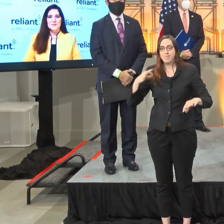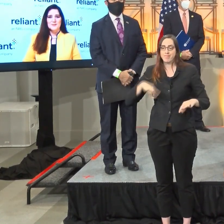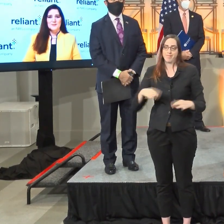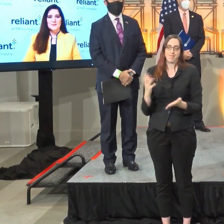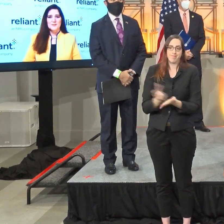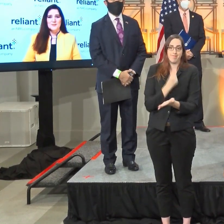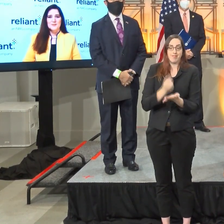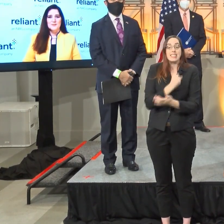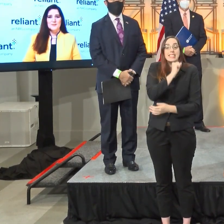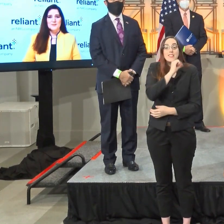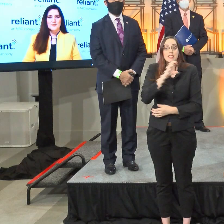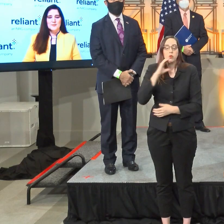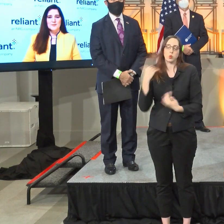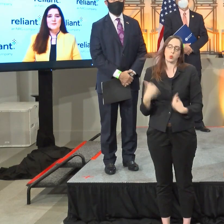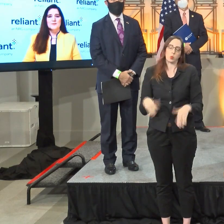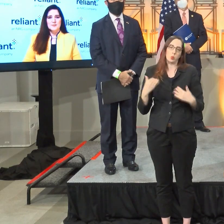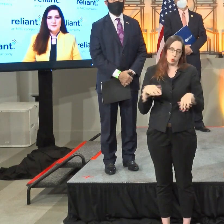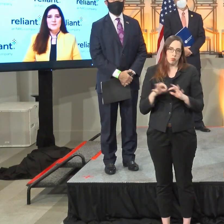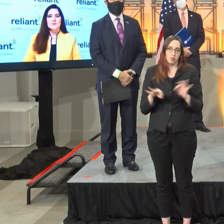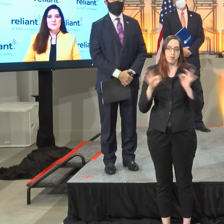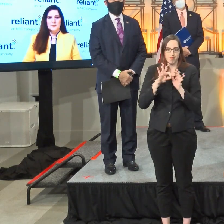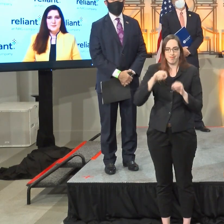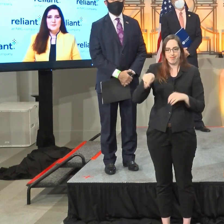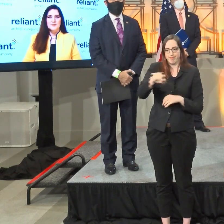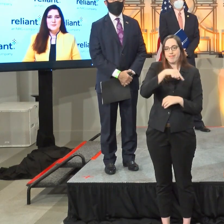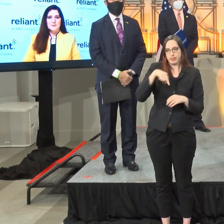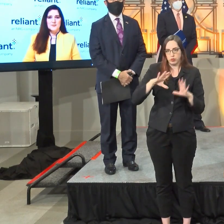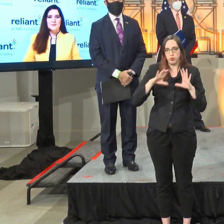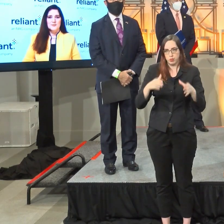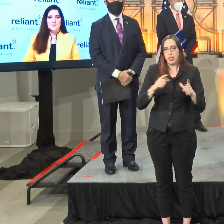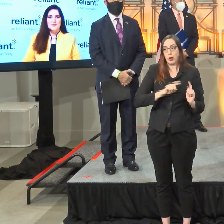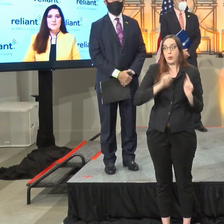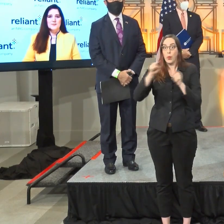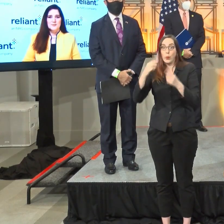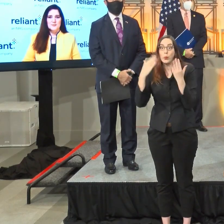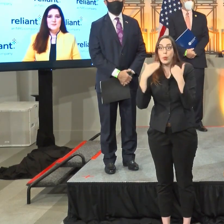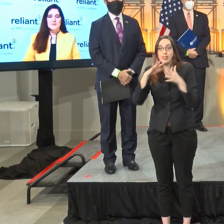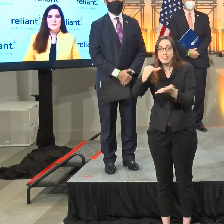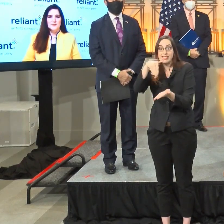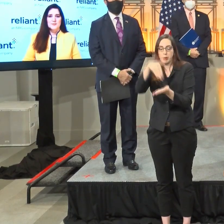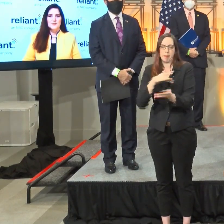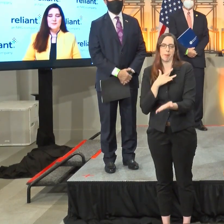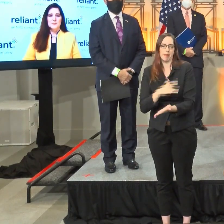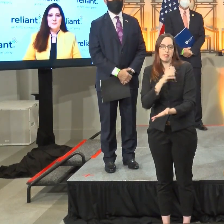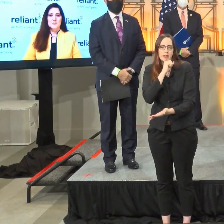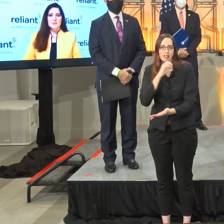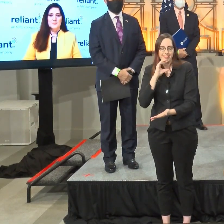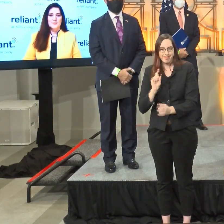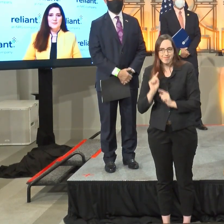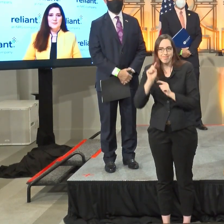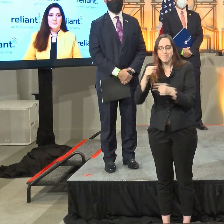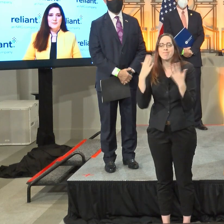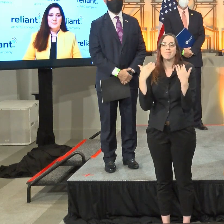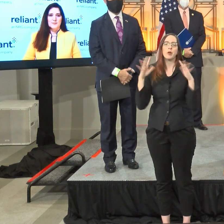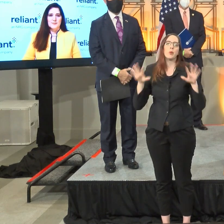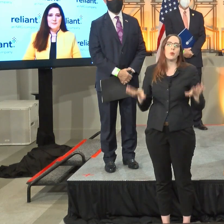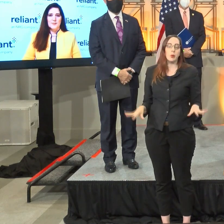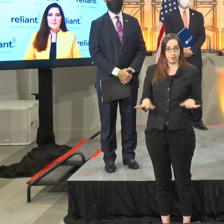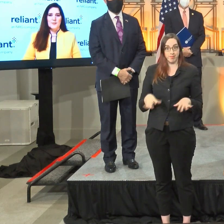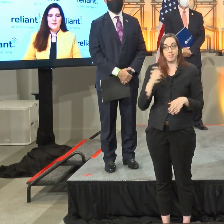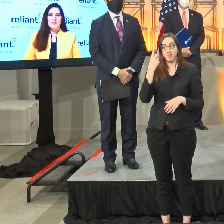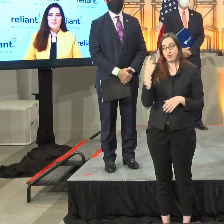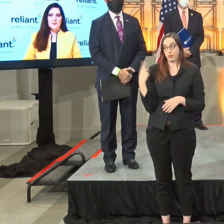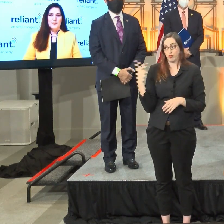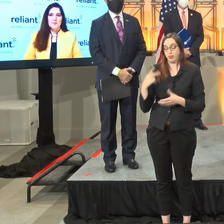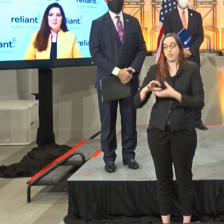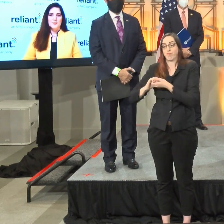especially seniors, because seniors are primarily the group that's heading to our cooling centers. And I know Reliant and Elizabeth have worked very